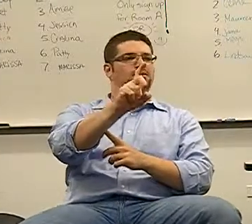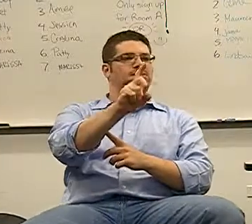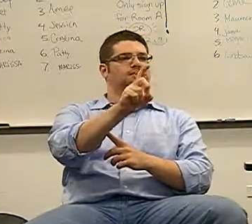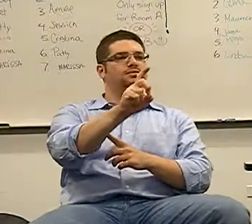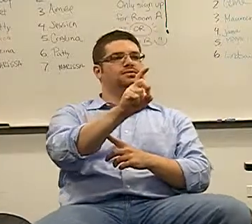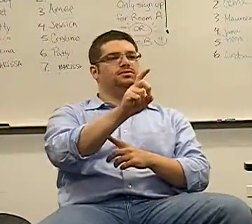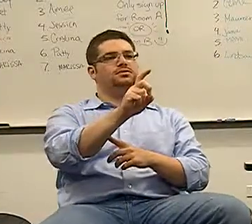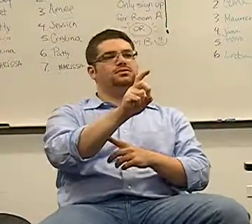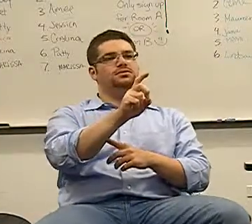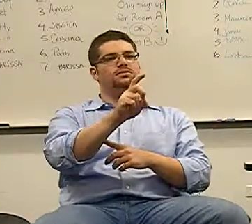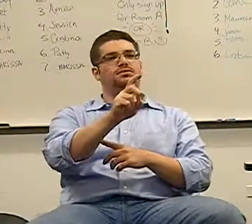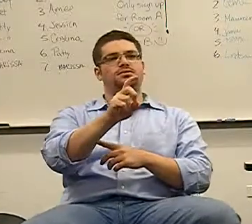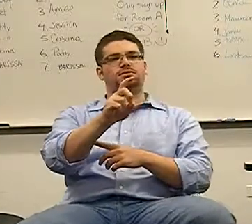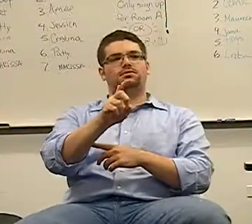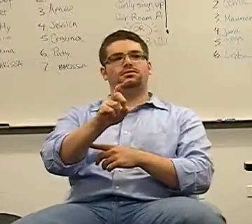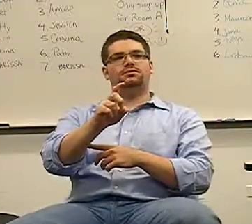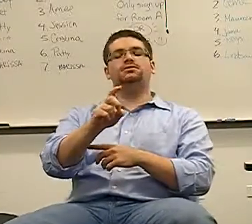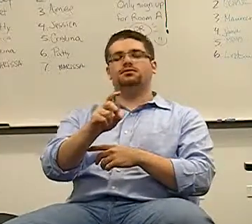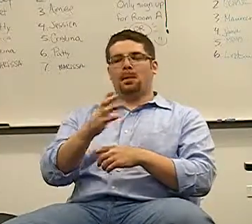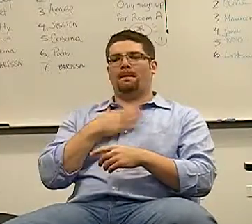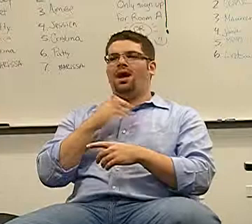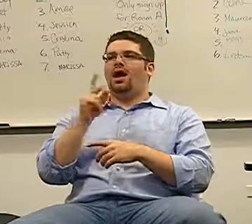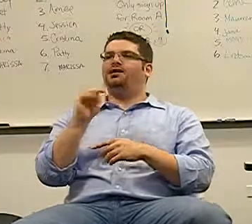I felt completely exfoliated.